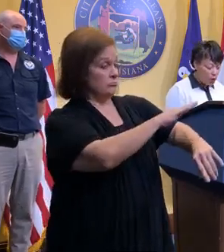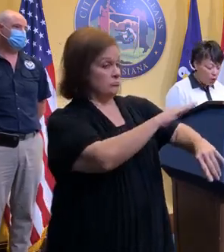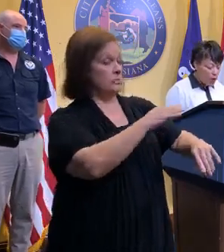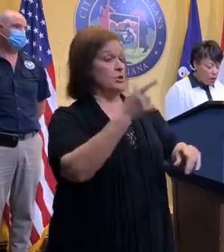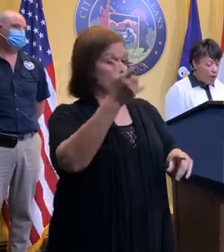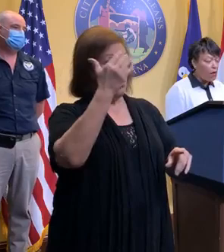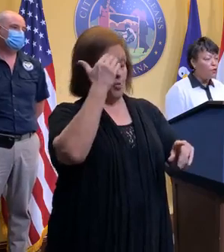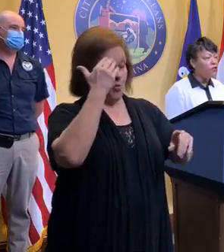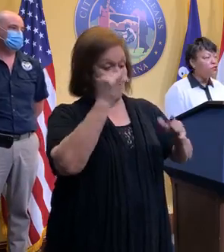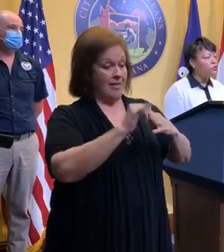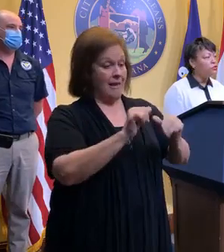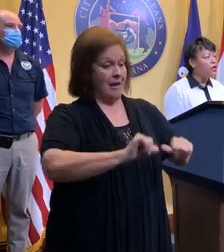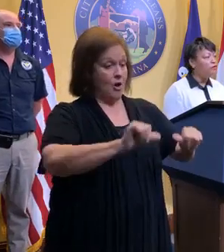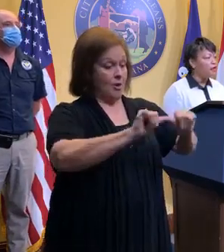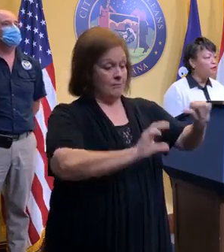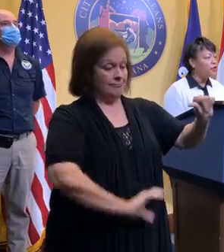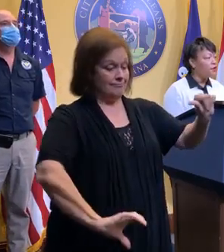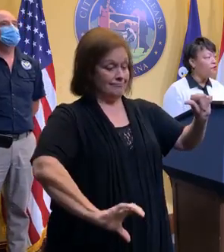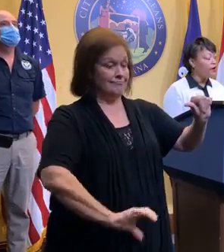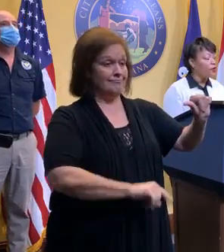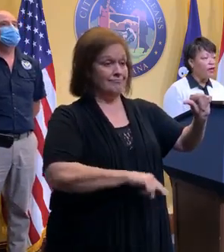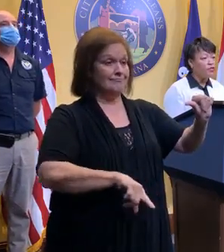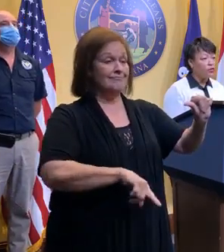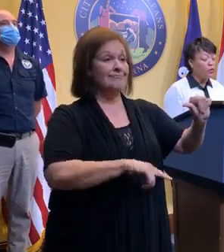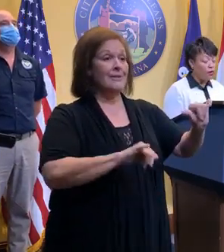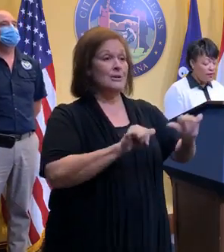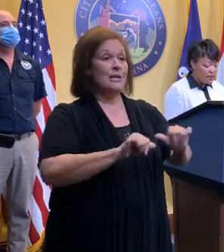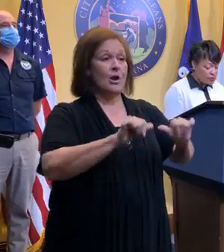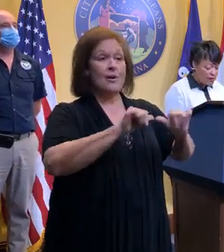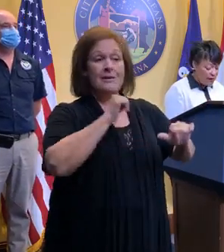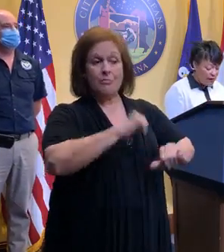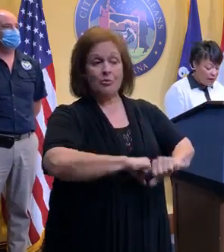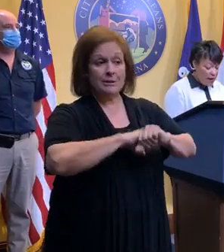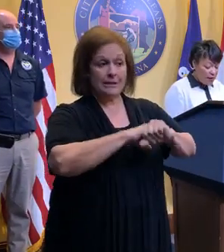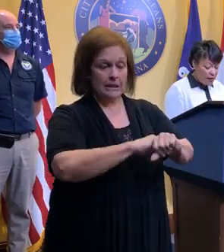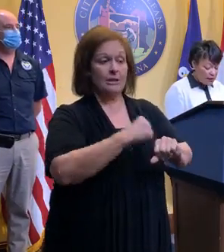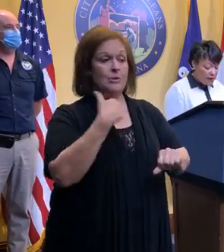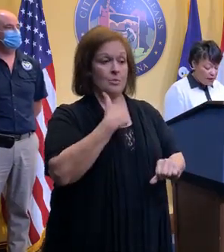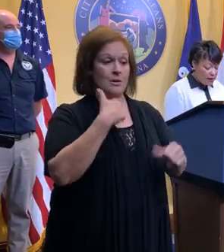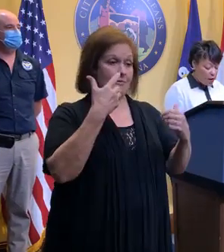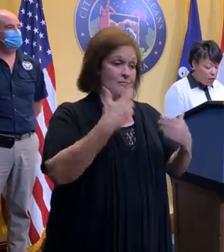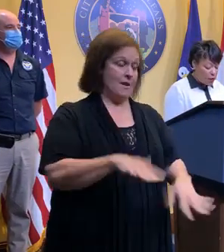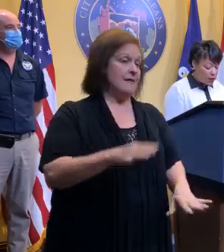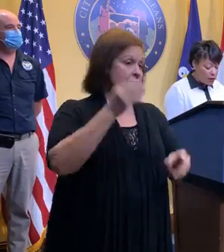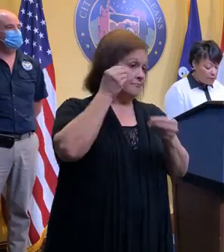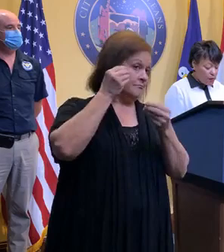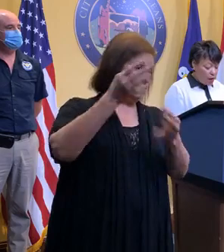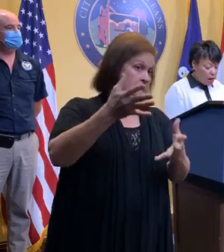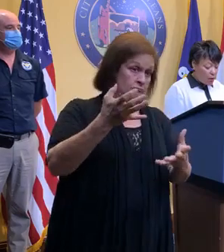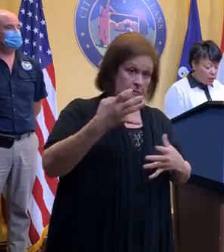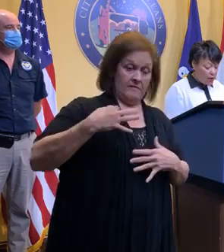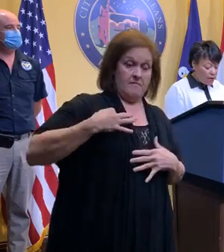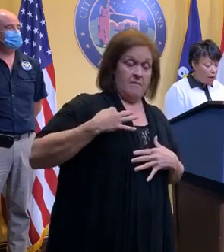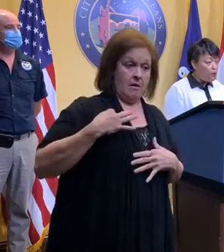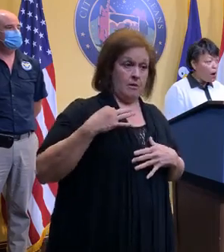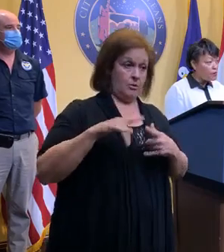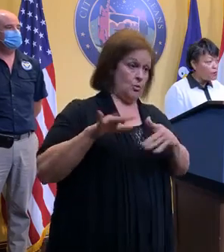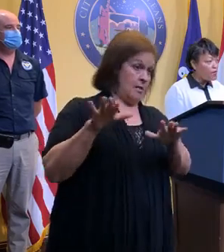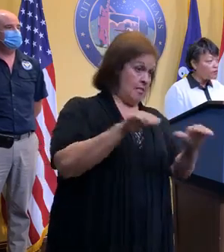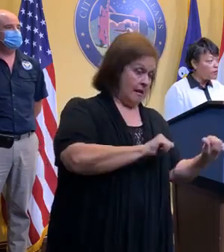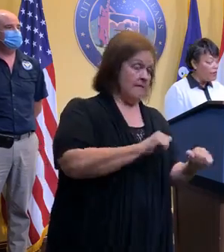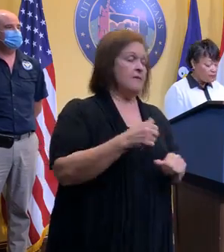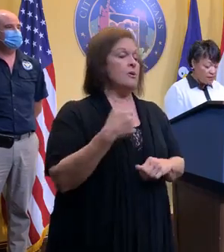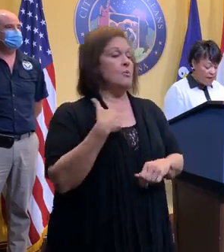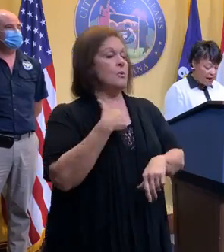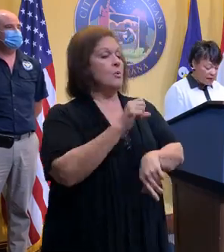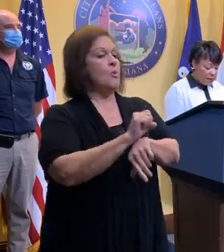system. And you know, we issued a voluntary evacuation on yesterday, and again, working with our